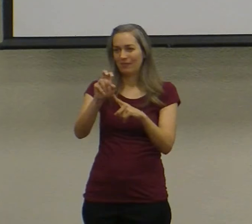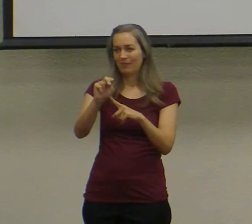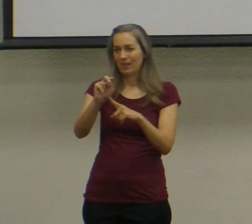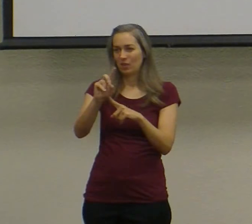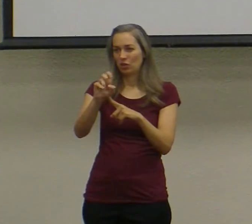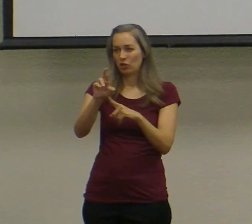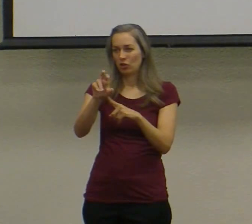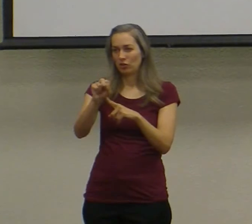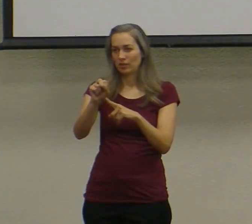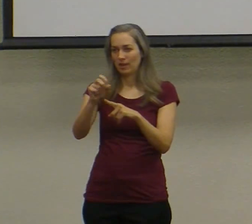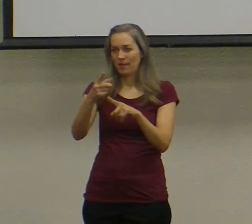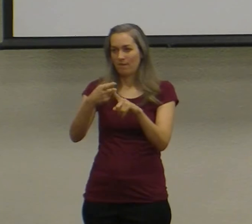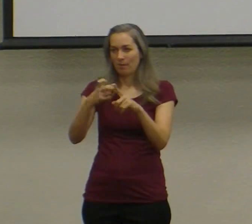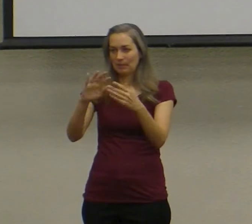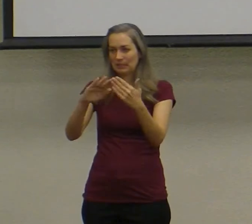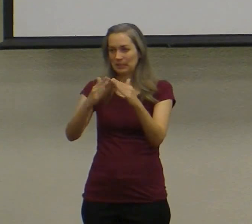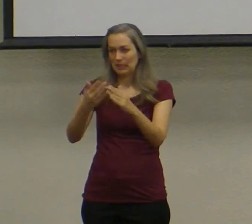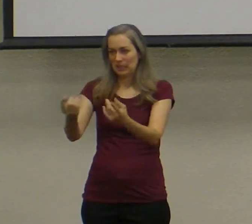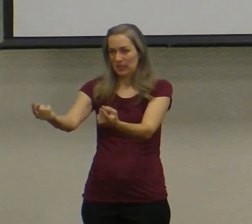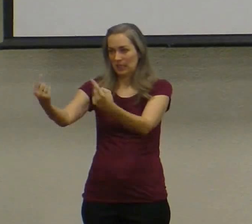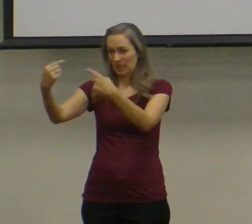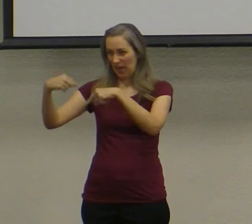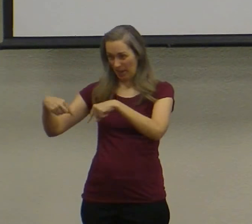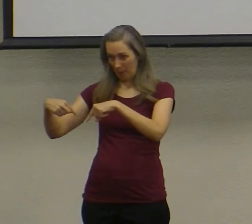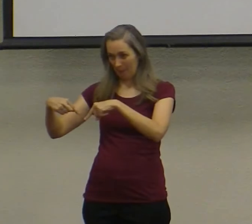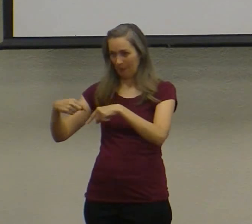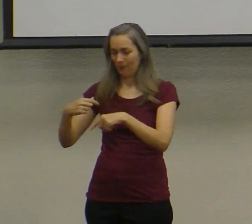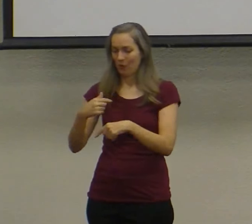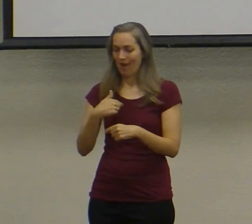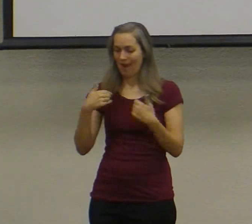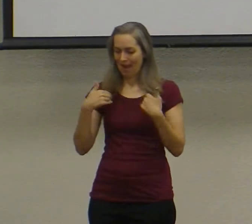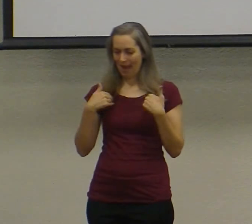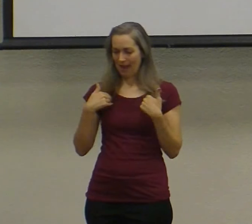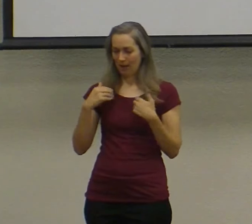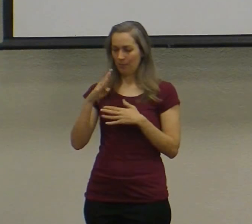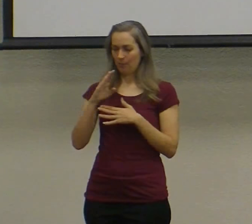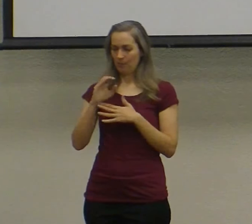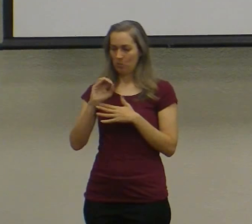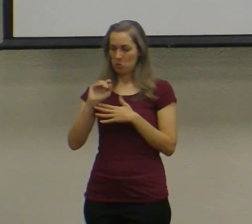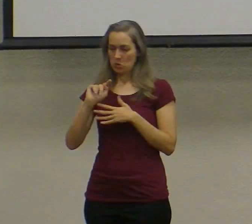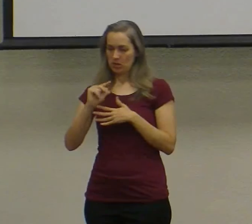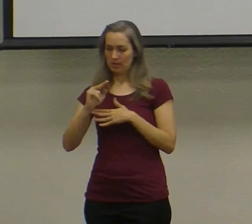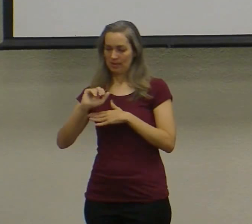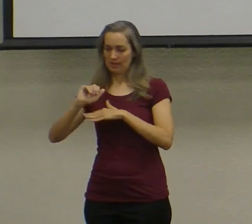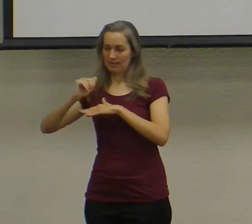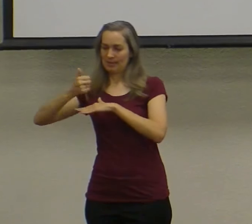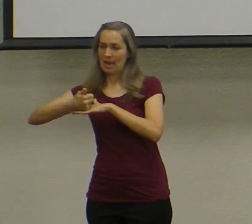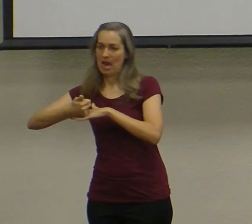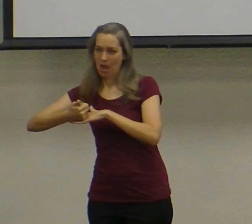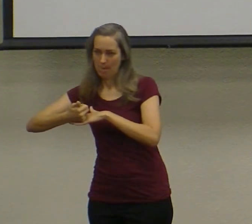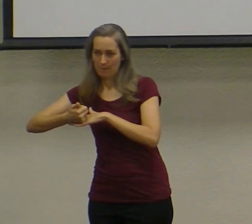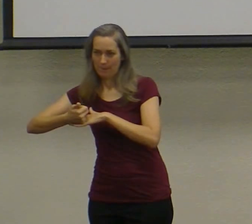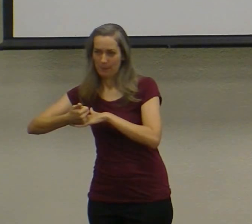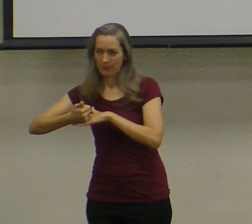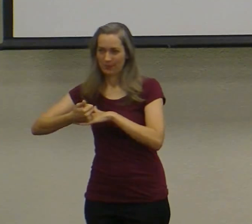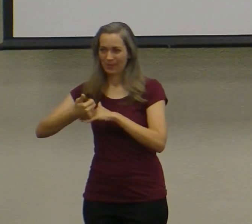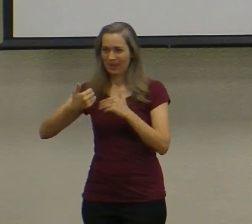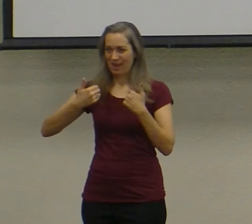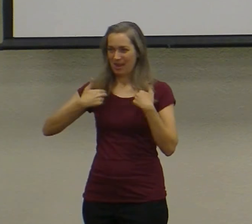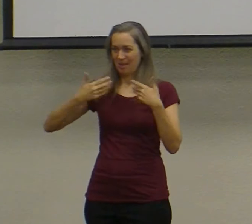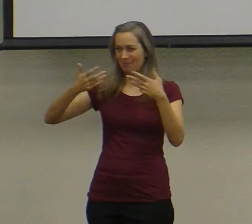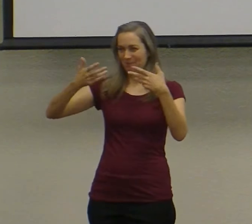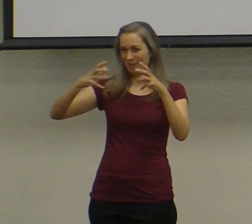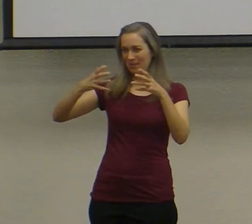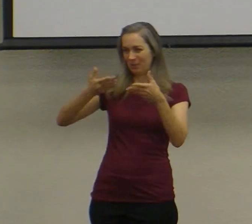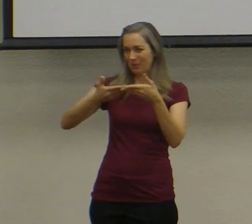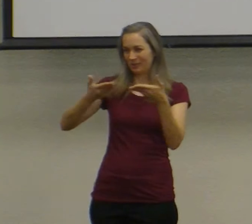so all I did was set up a booth, put some basketball apparel up and things like that, and